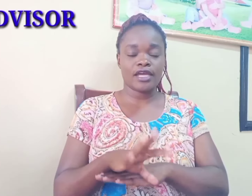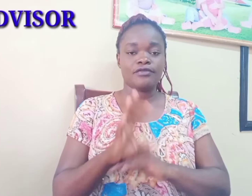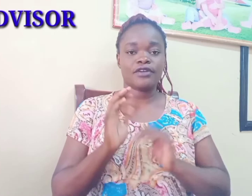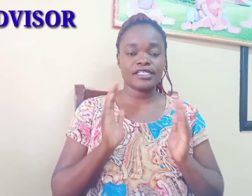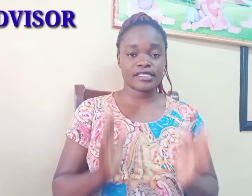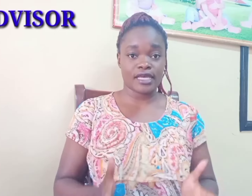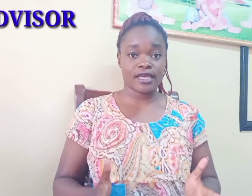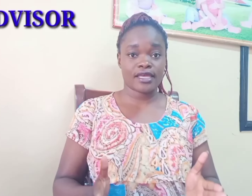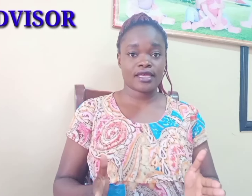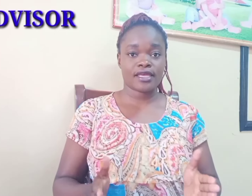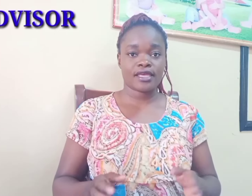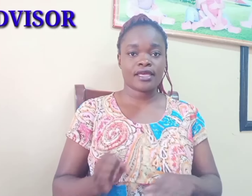Advisor,